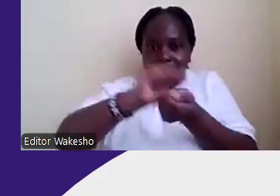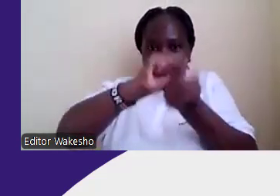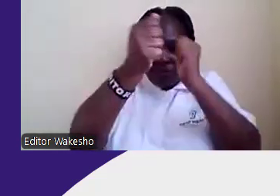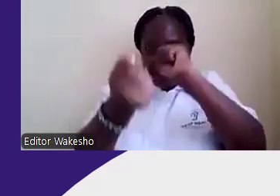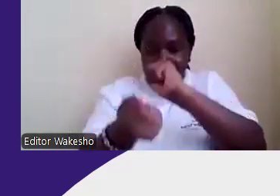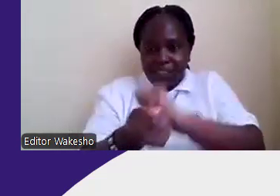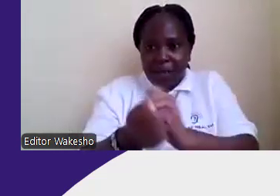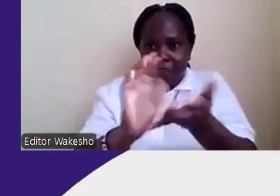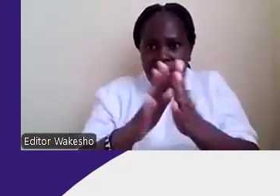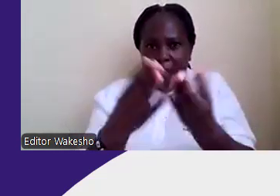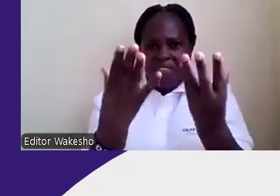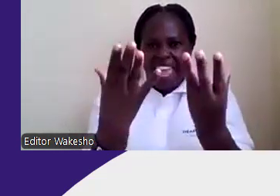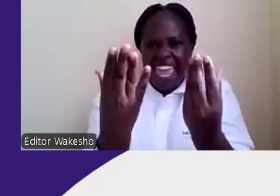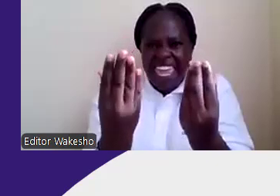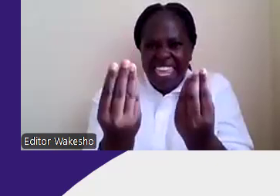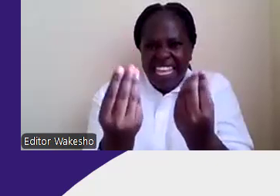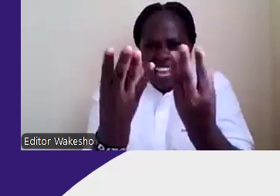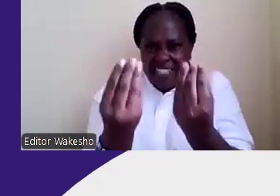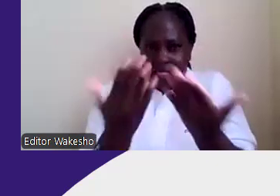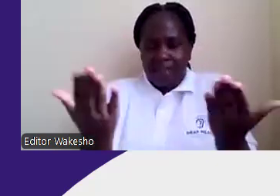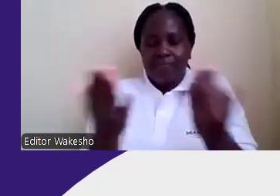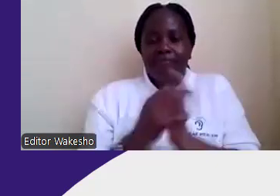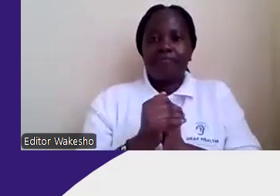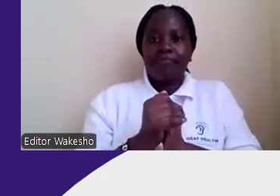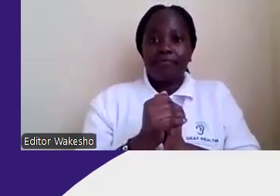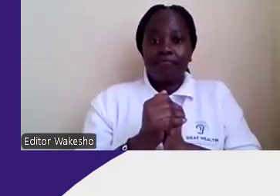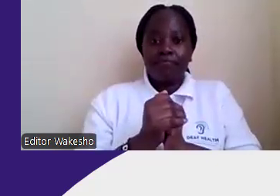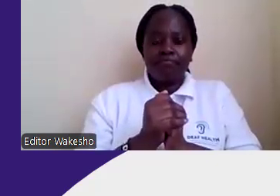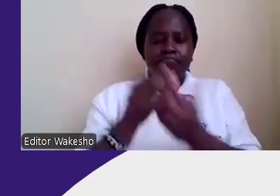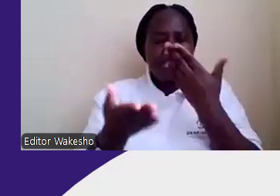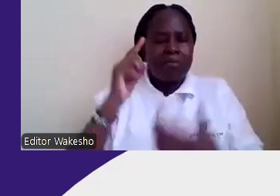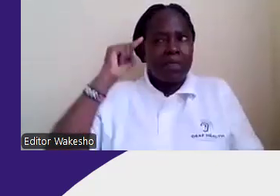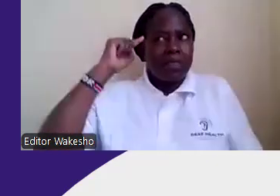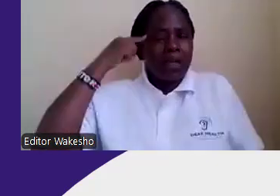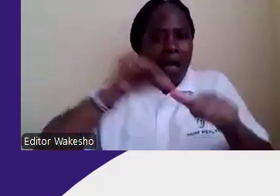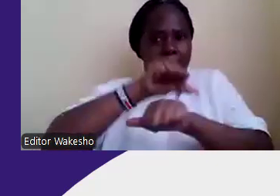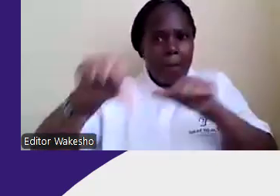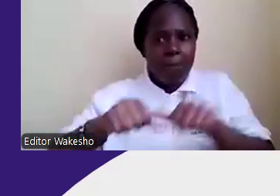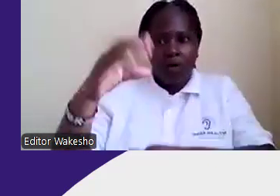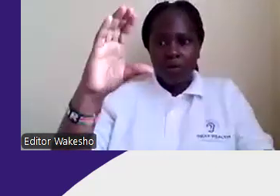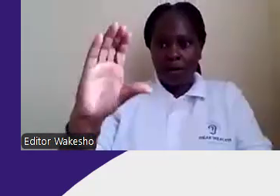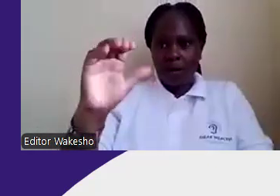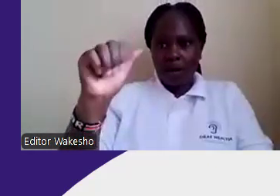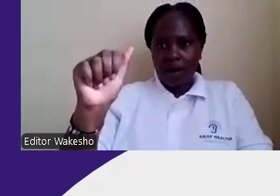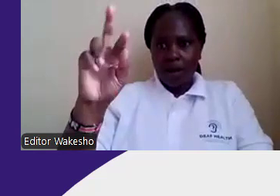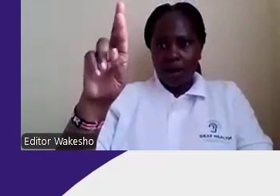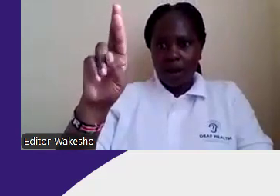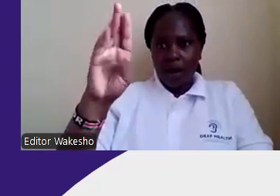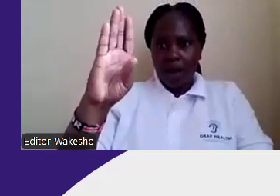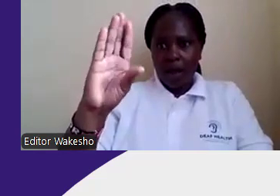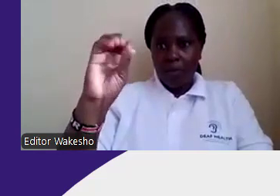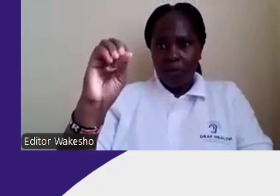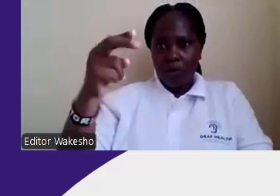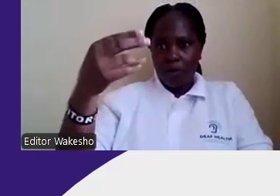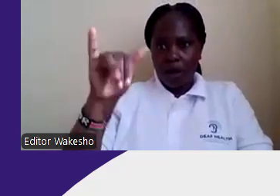simplest molecules, right? And when you're thinking of, for example, carbohydrates, the simplest molecule would be